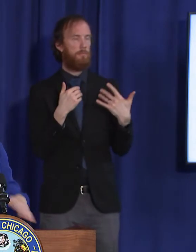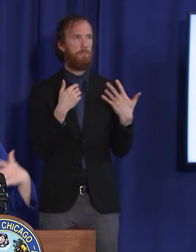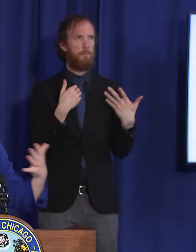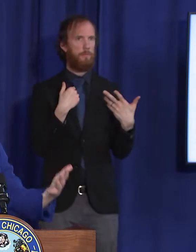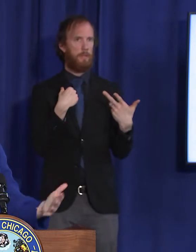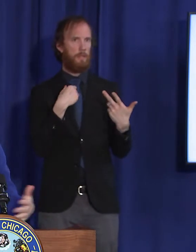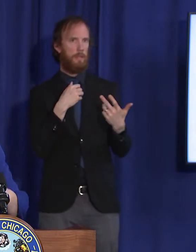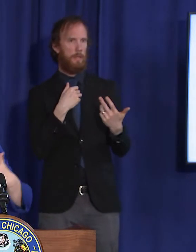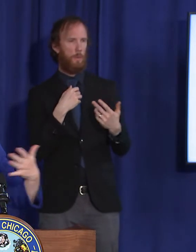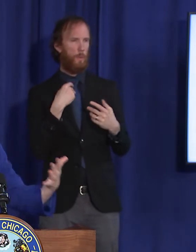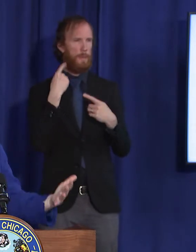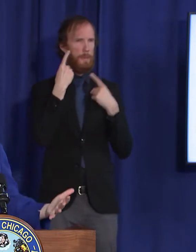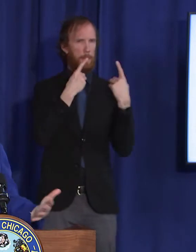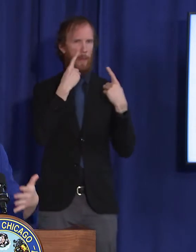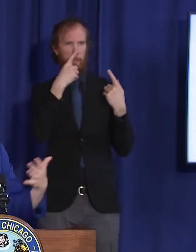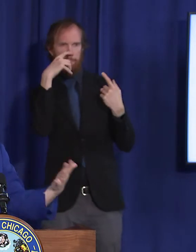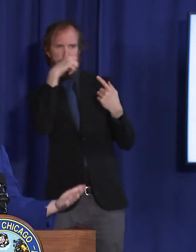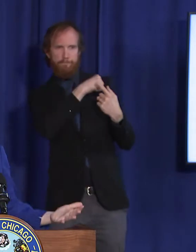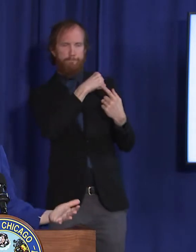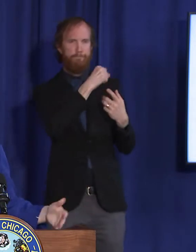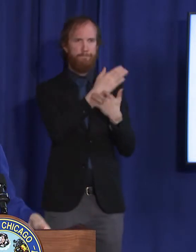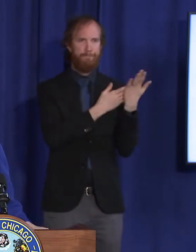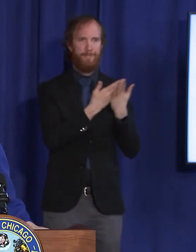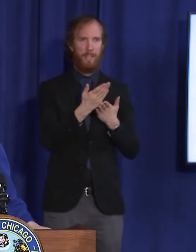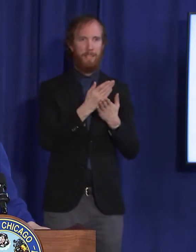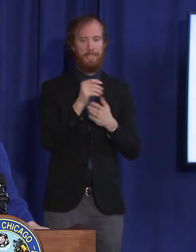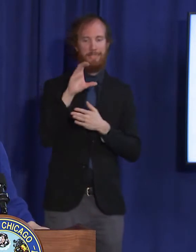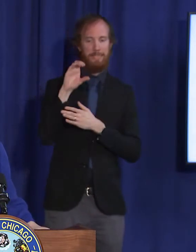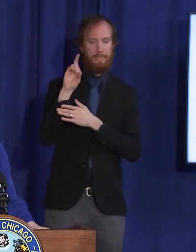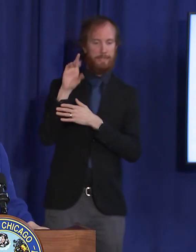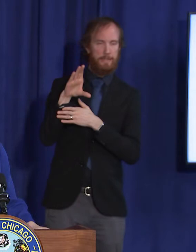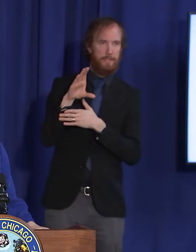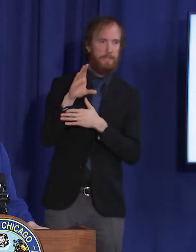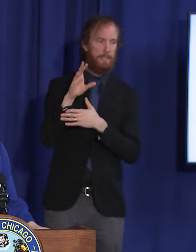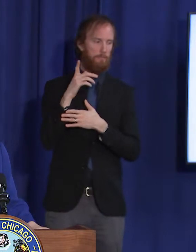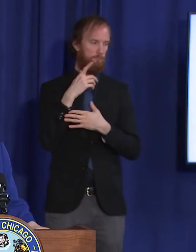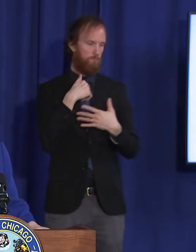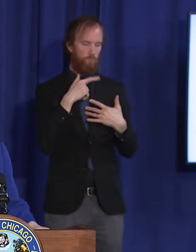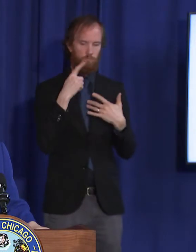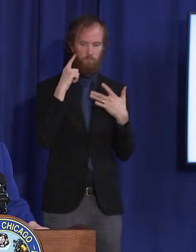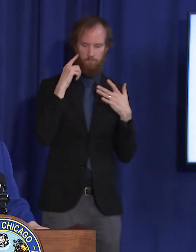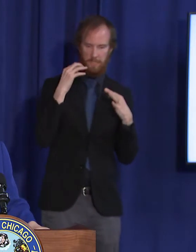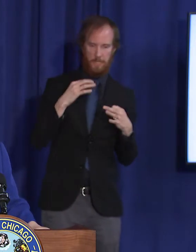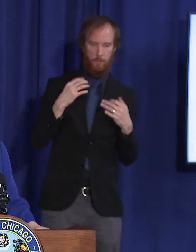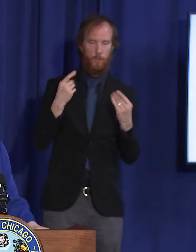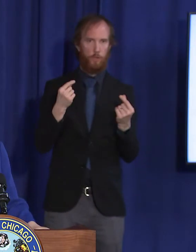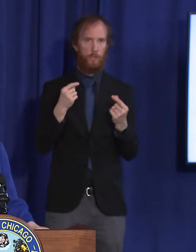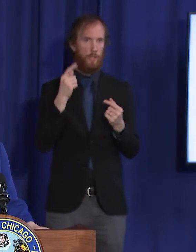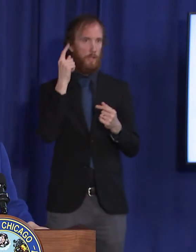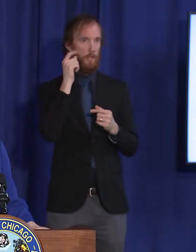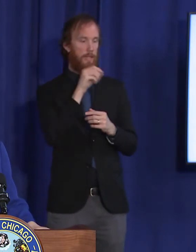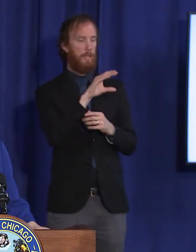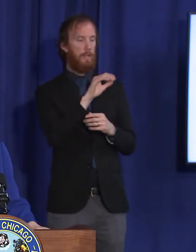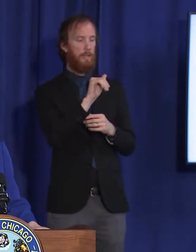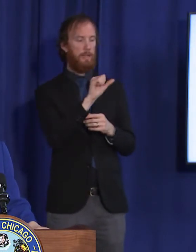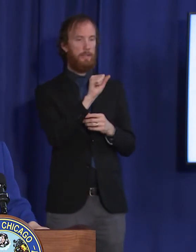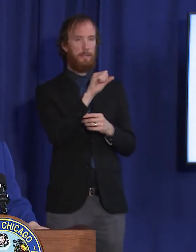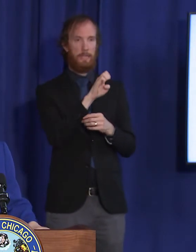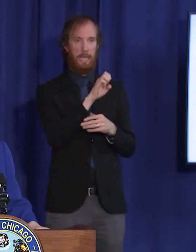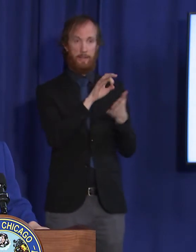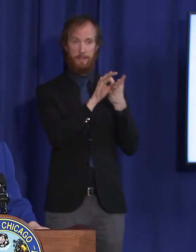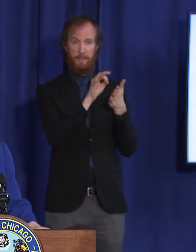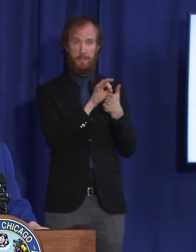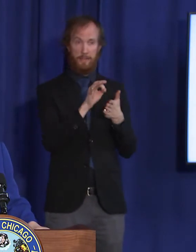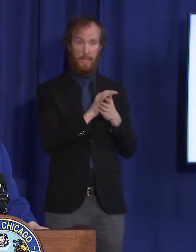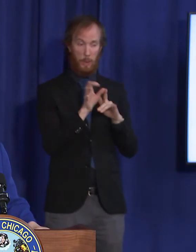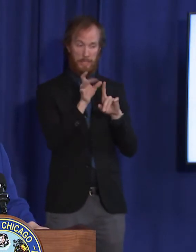been, this is part of where the CDC, in terms of moving, they've moved away. Case counts are still in there because we